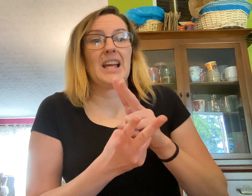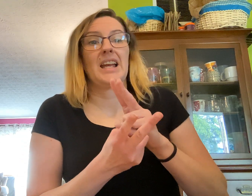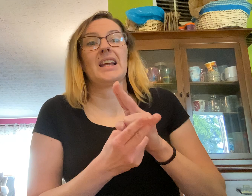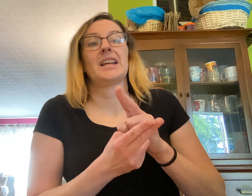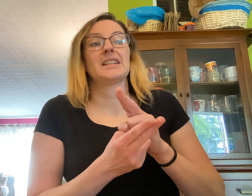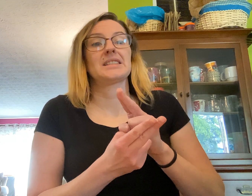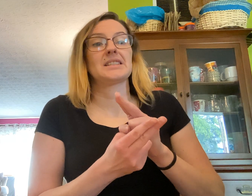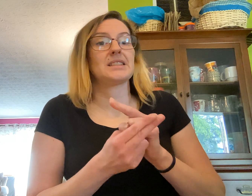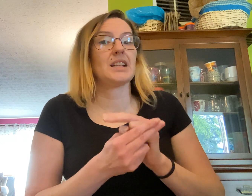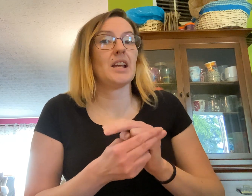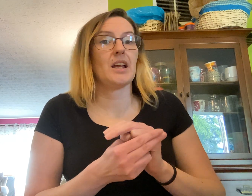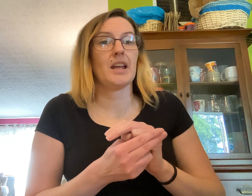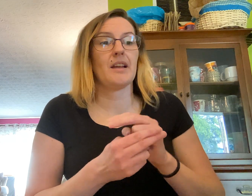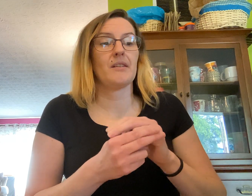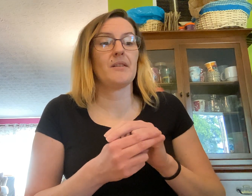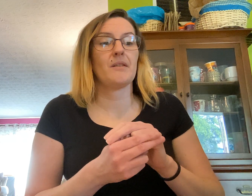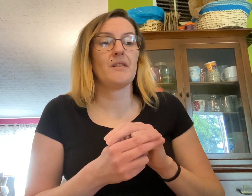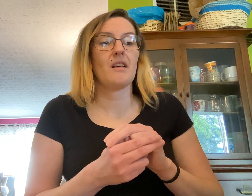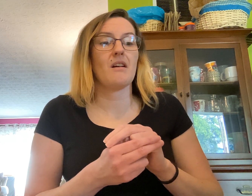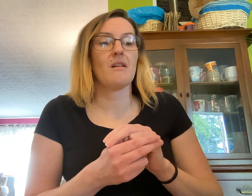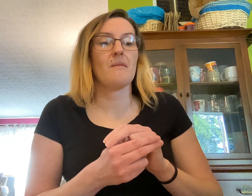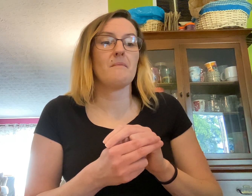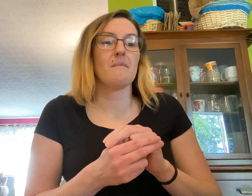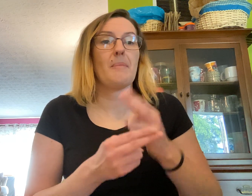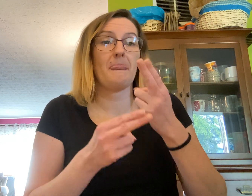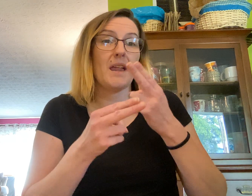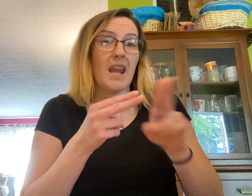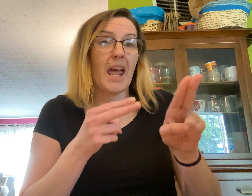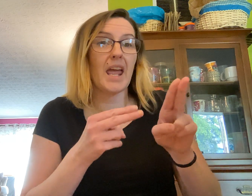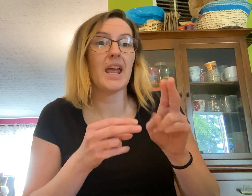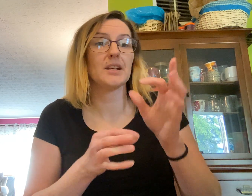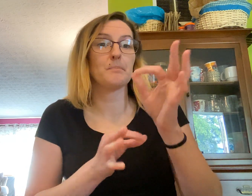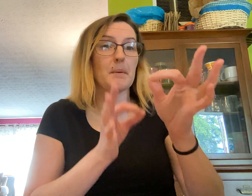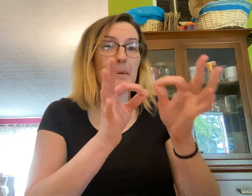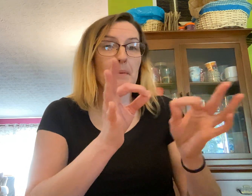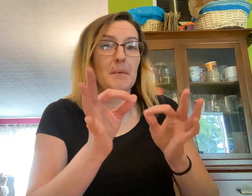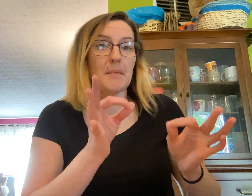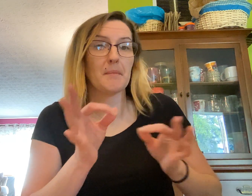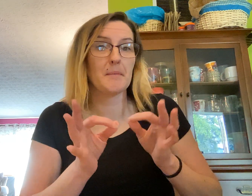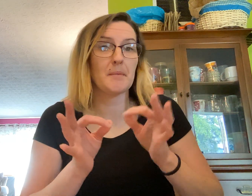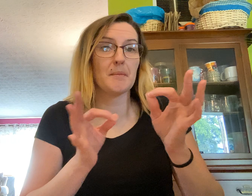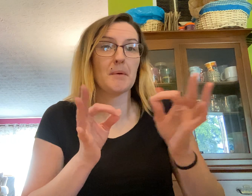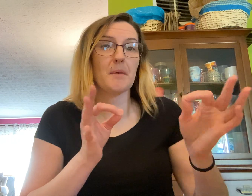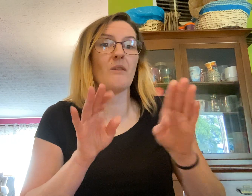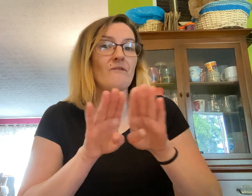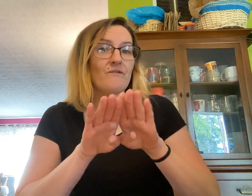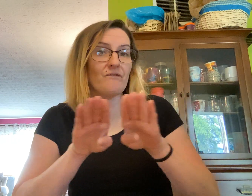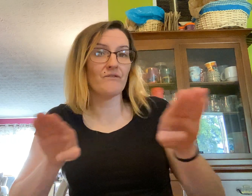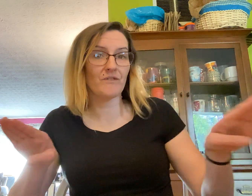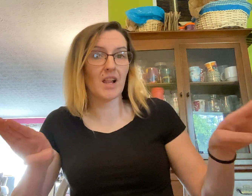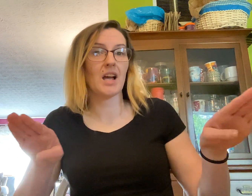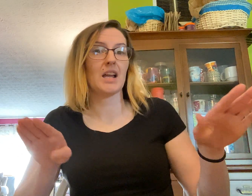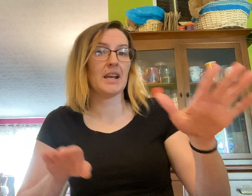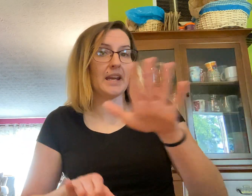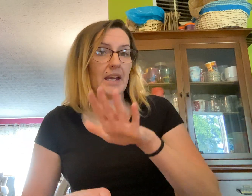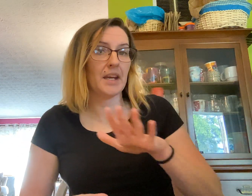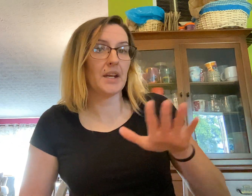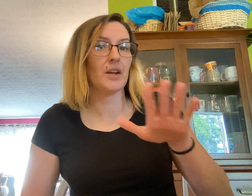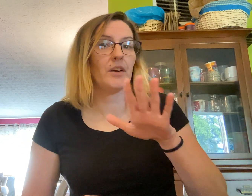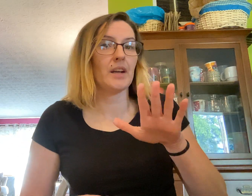flat surface that they can, and they will overwinter and then hatch out in the spring, and the